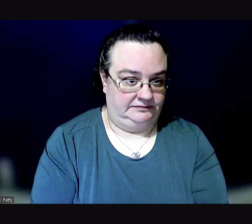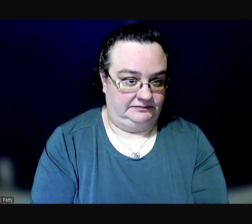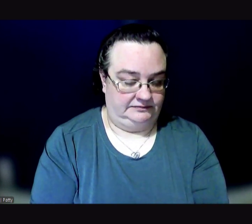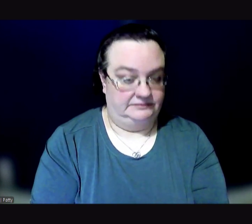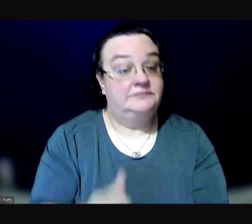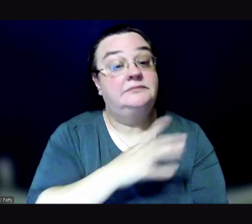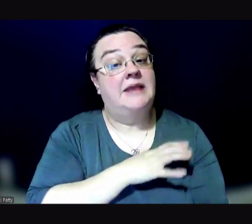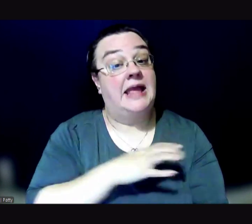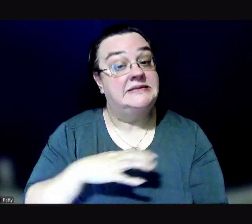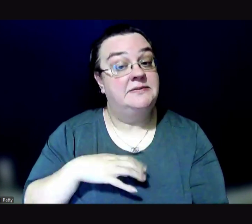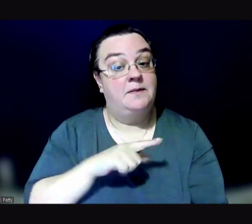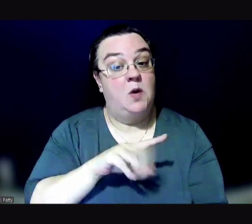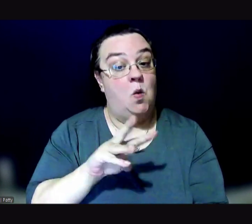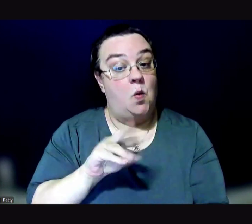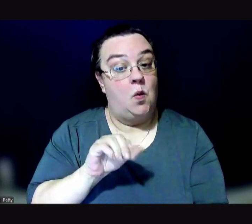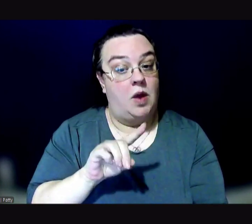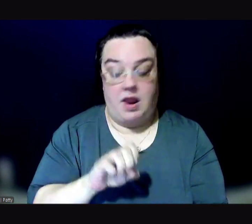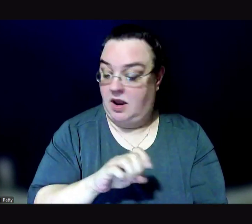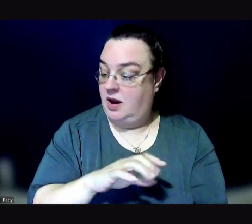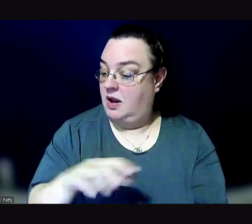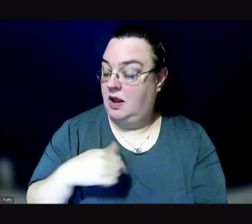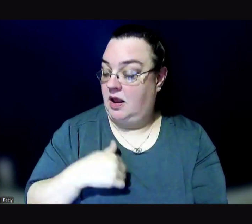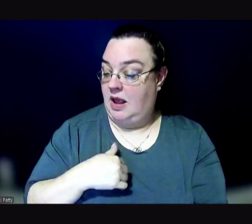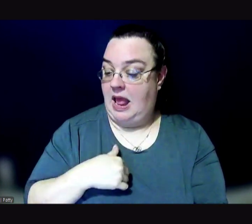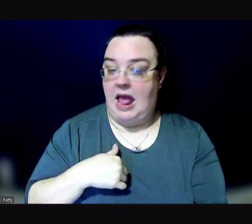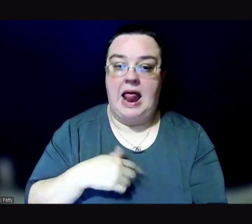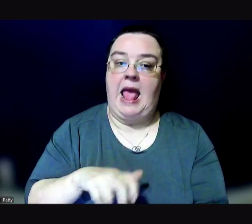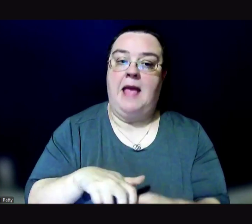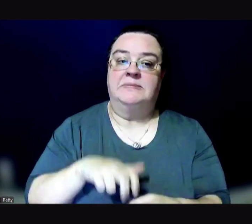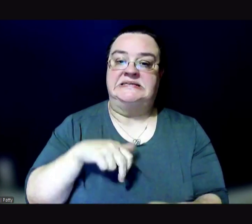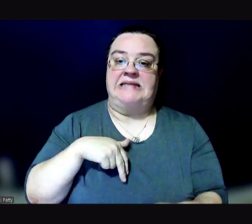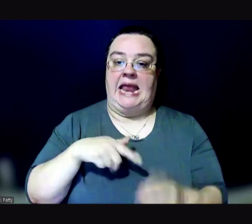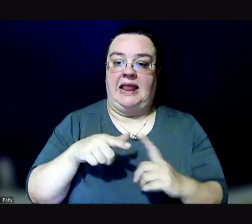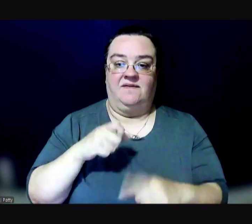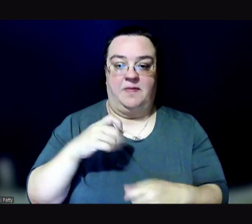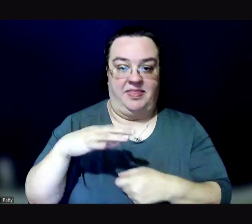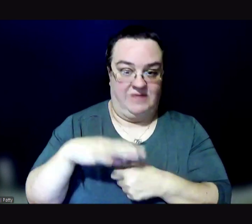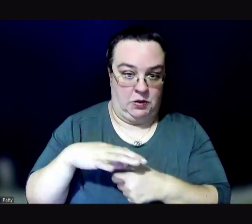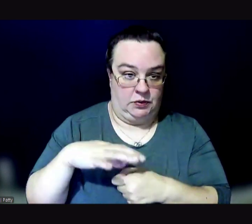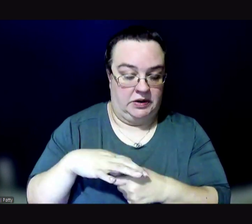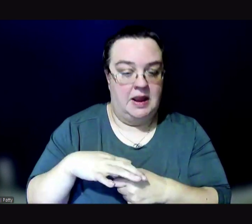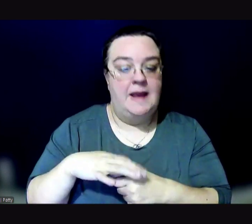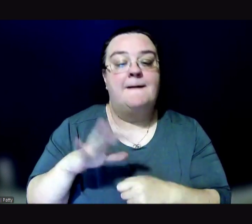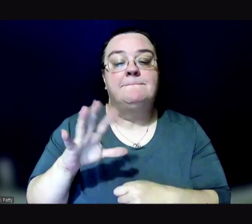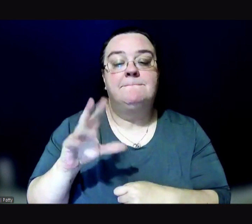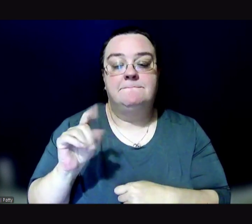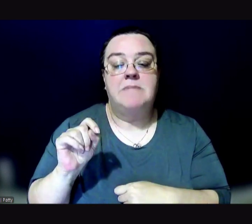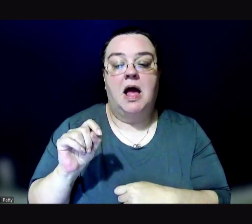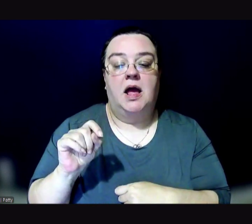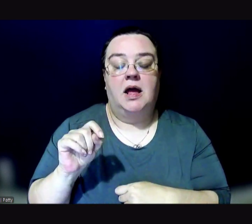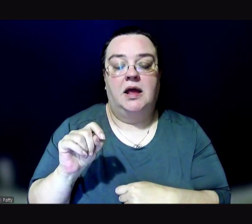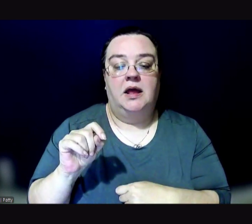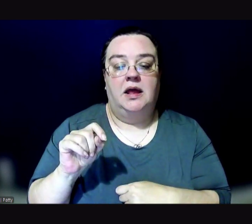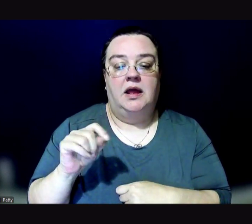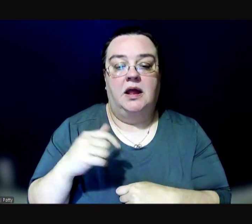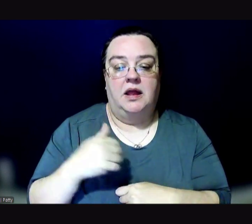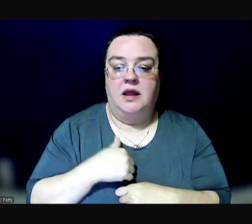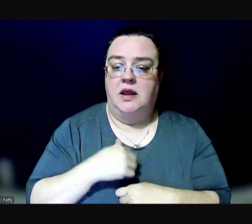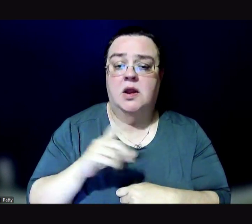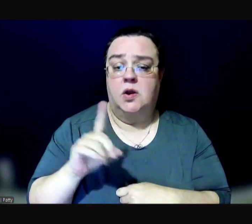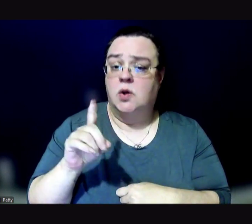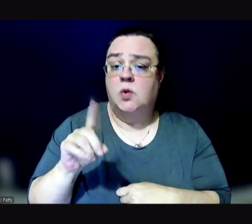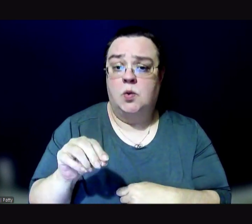Councilmember Wade. Yeah, I'm abstaining from the vote, but I do hands down believe